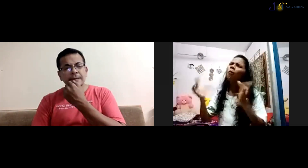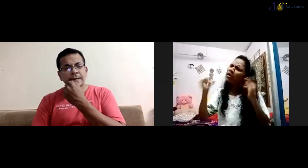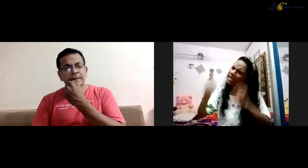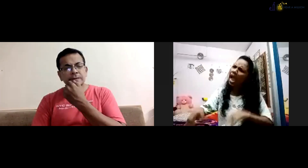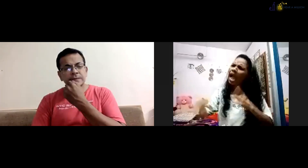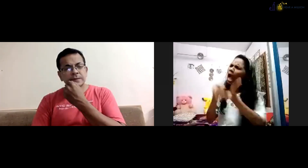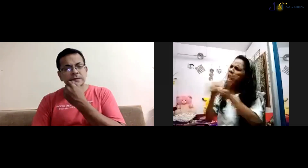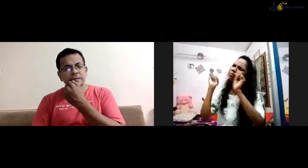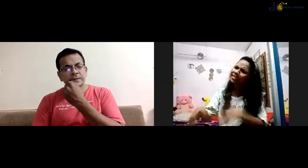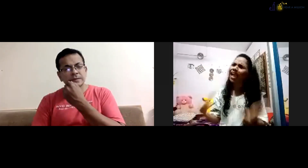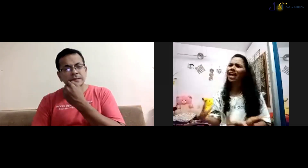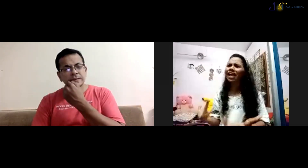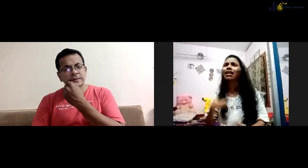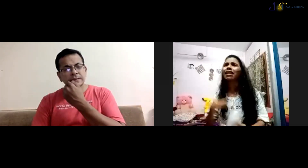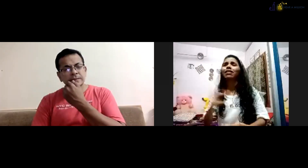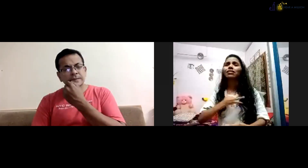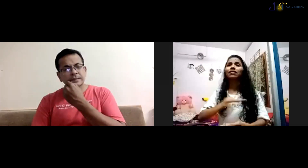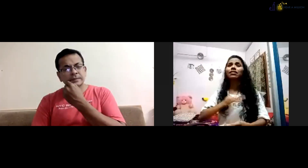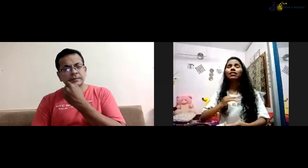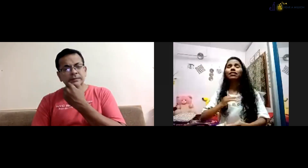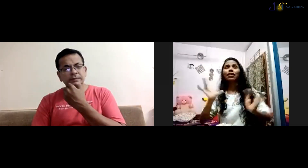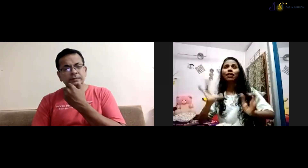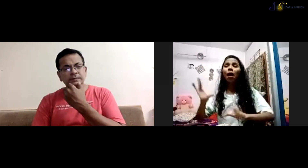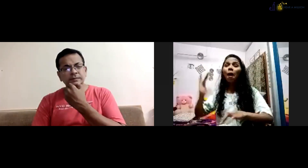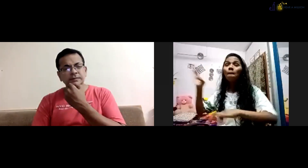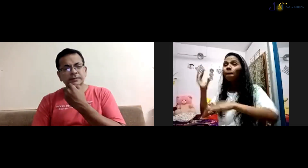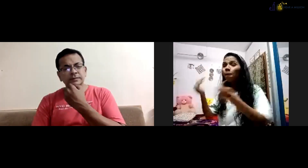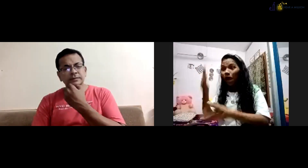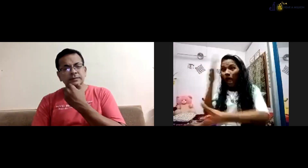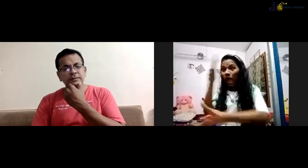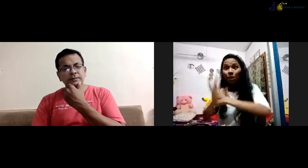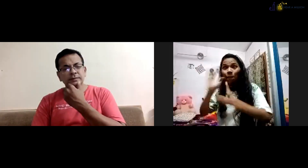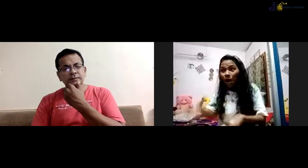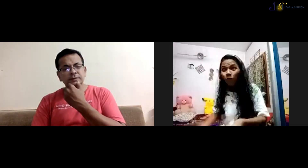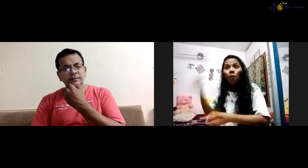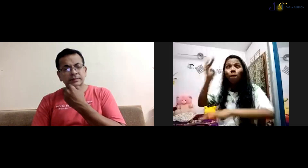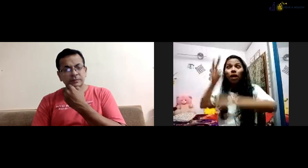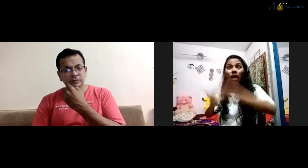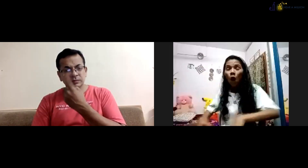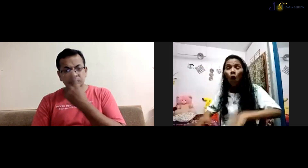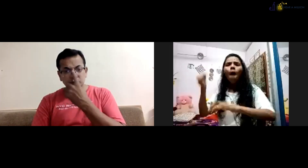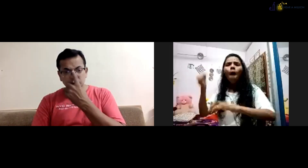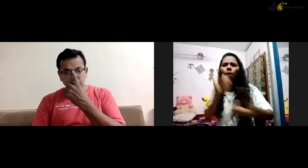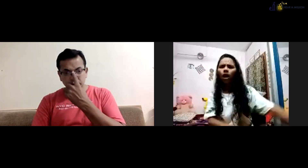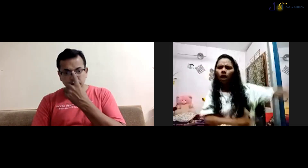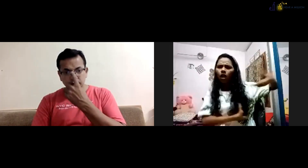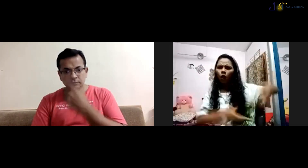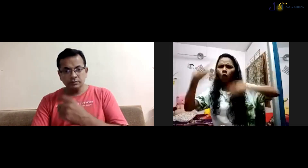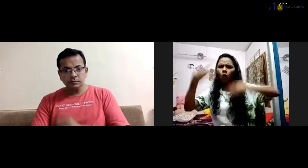the stairs, but the people were saying no, you can do it. We can help you. But I was so afraid to do it.